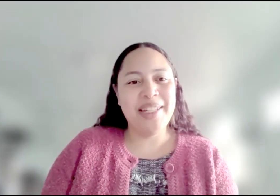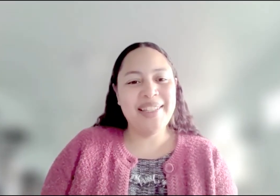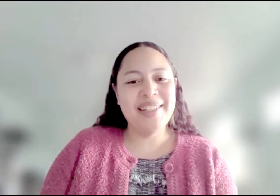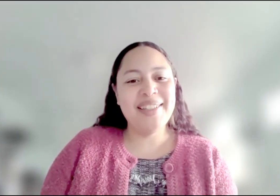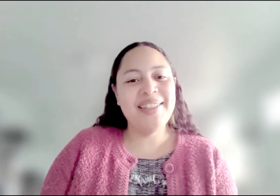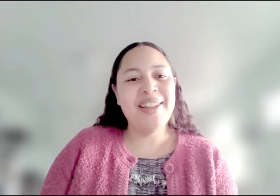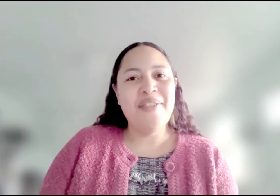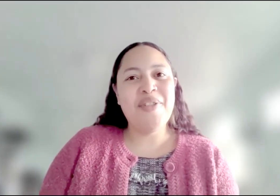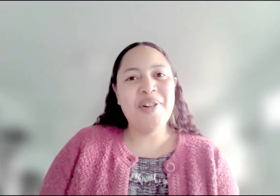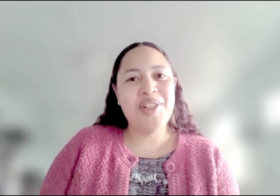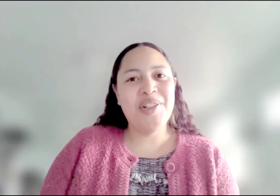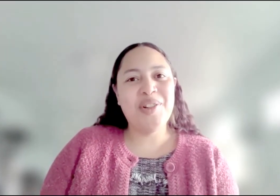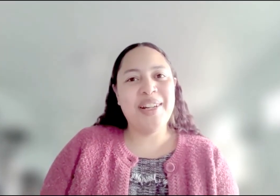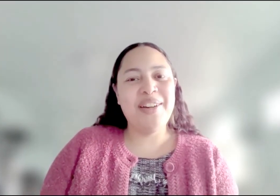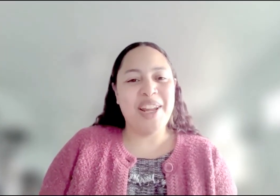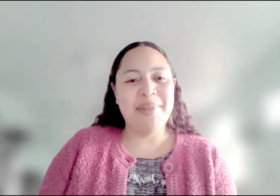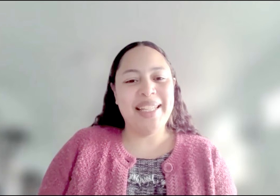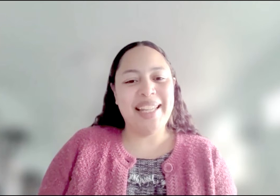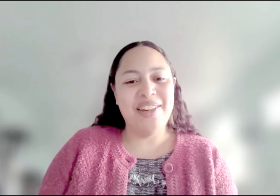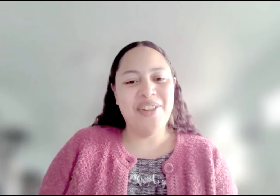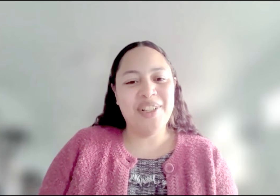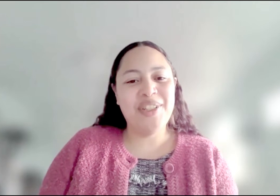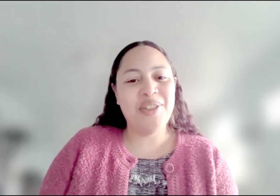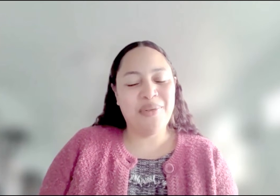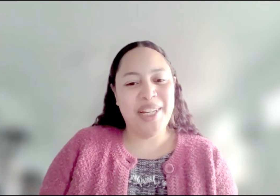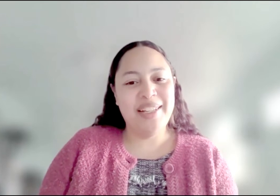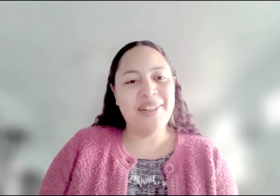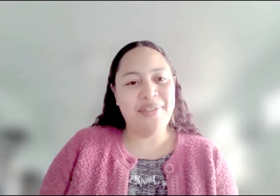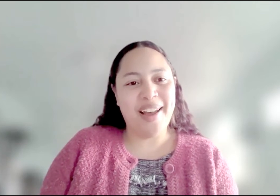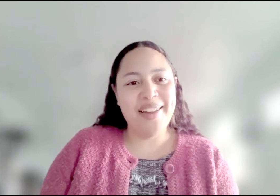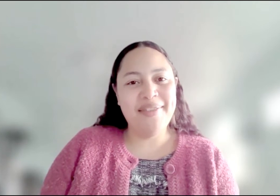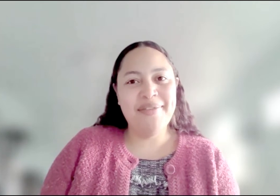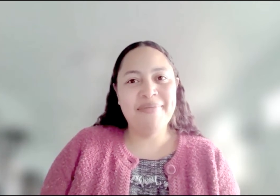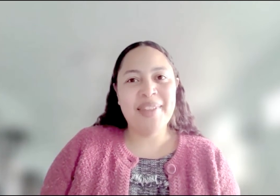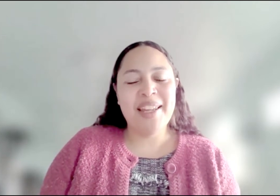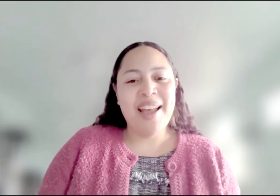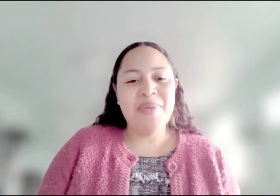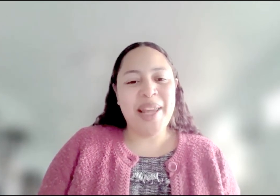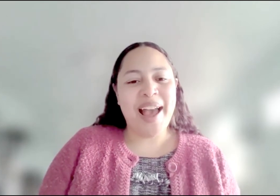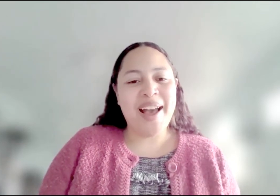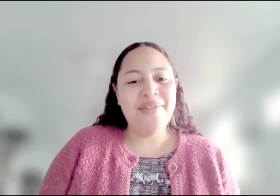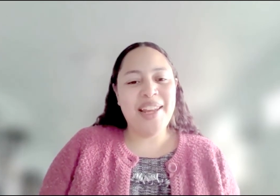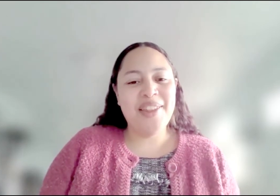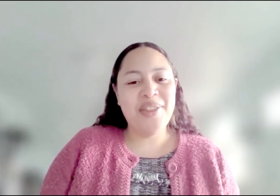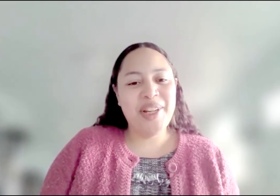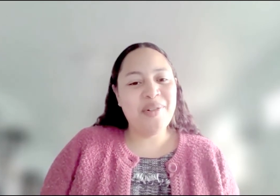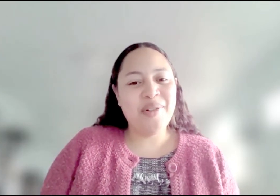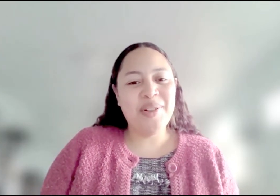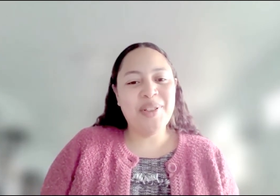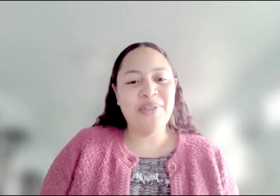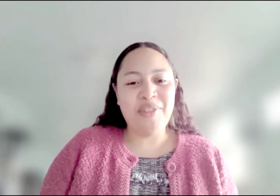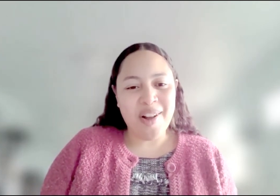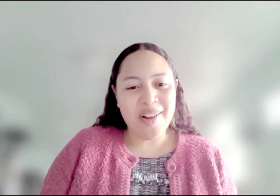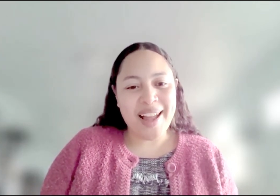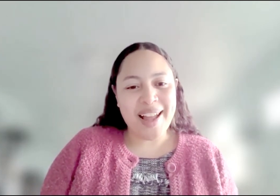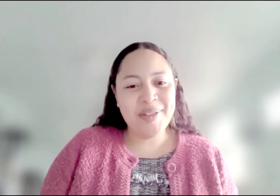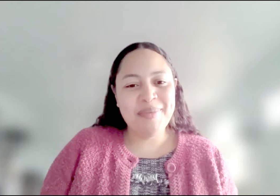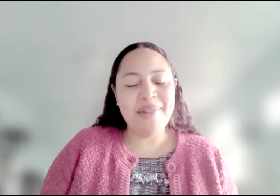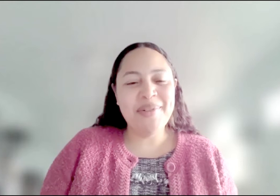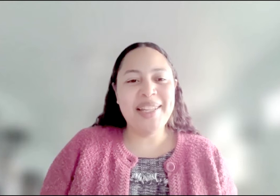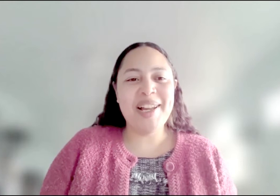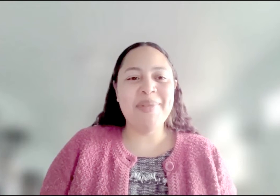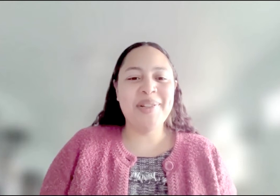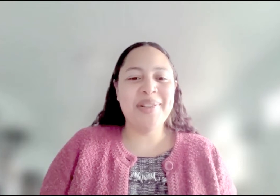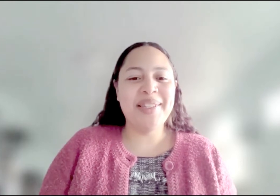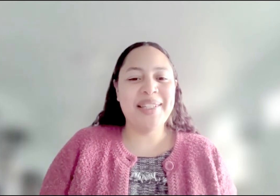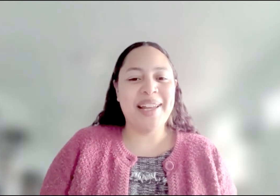experiences for children and families ages 3 to 5. We have a 3-year-old frog classroom